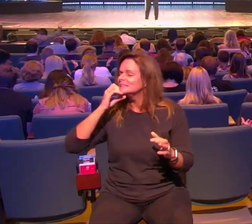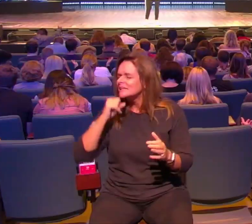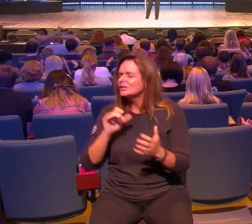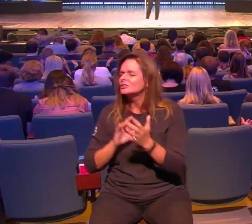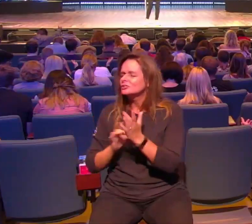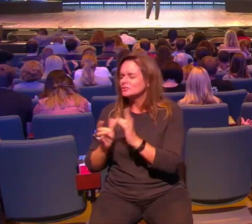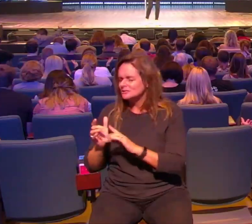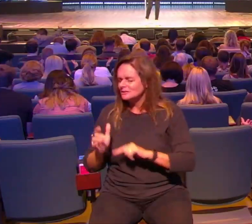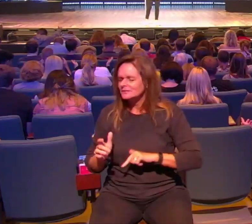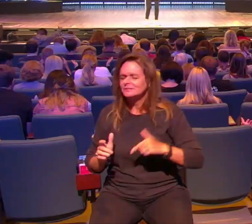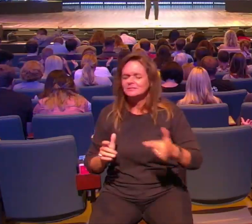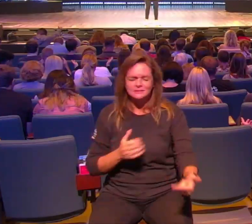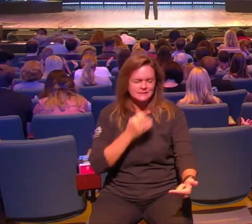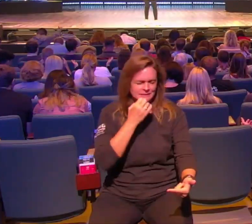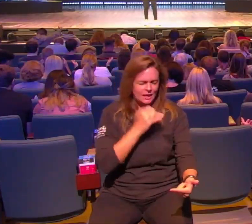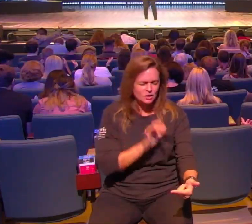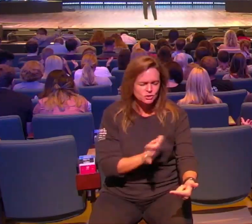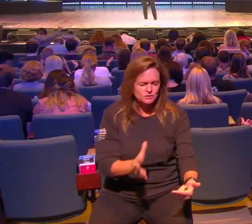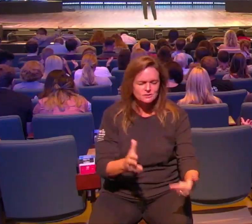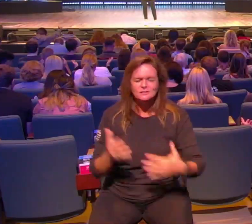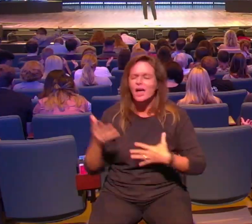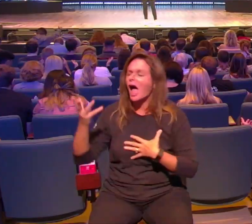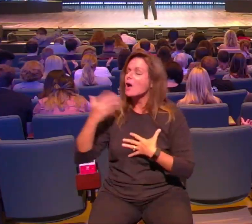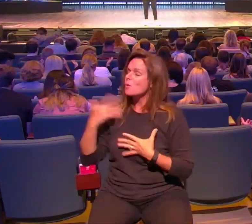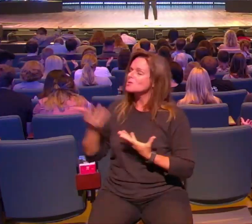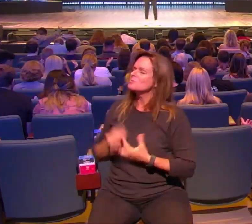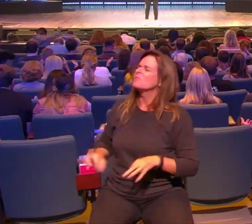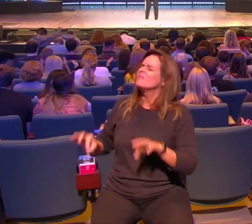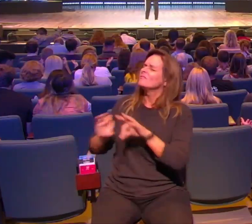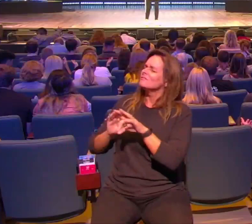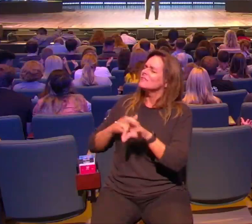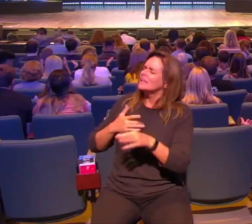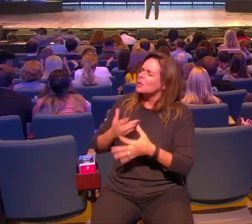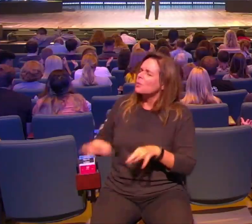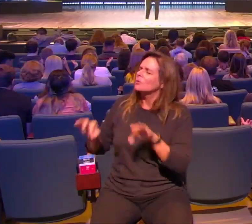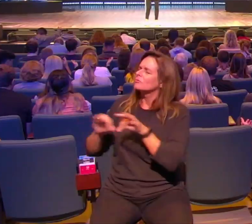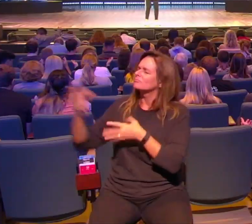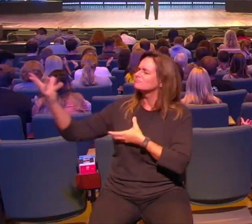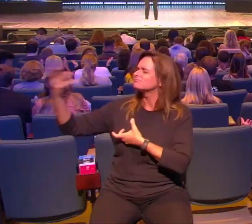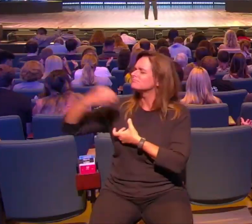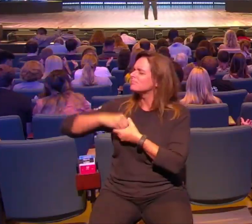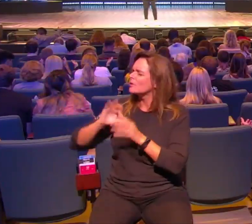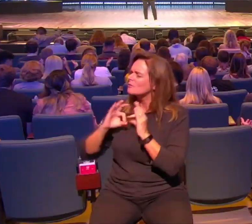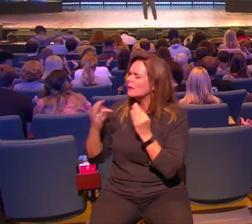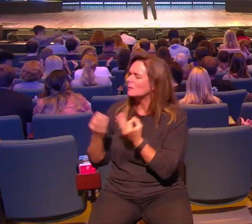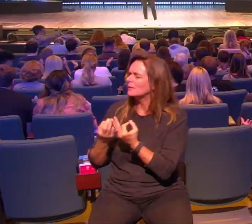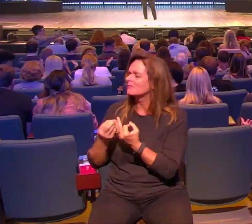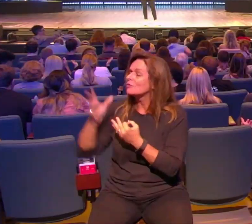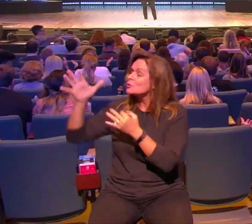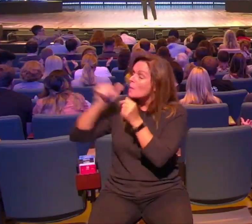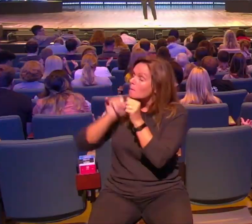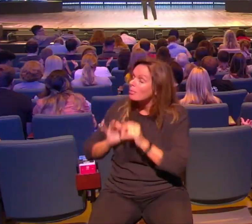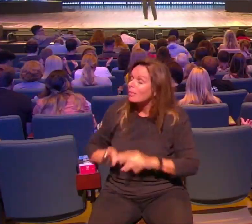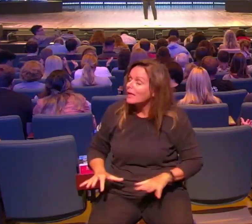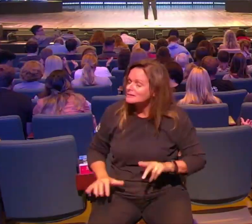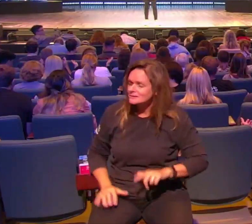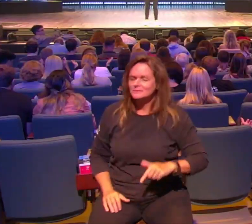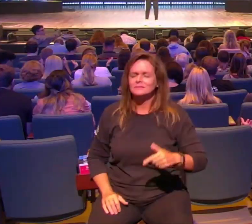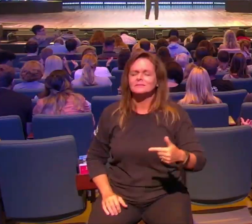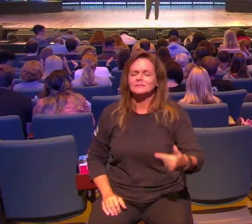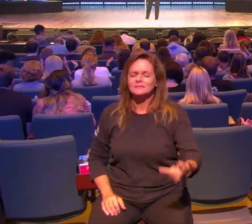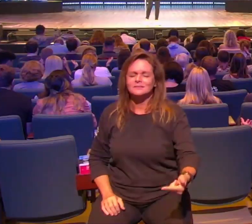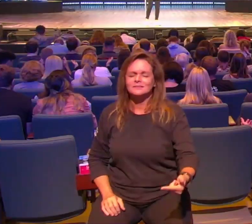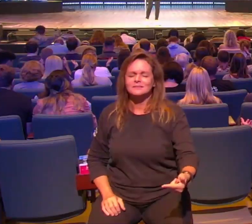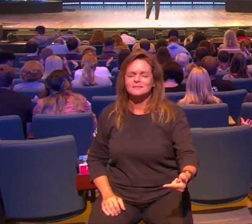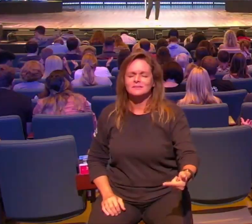Dear Jesus, I want to be counted in. I want to be counted in. For all that you have for me. For all that you have for me. You